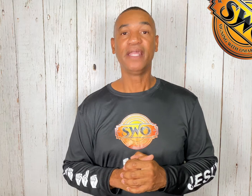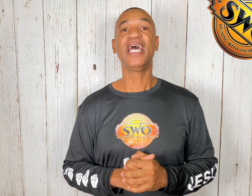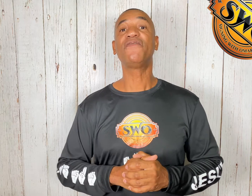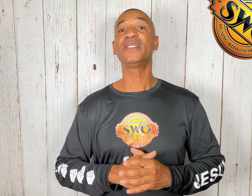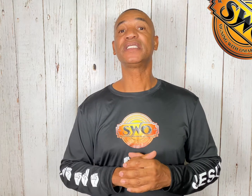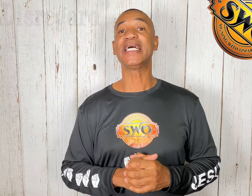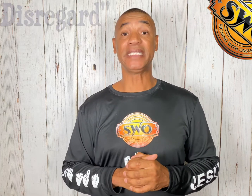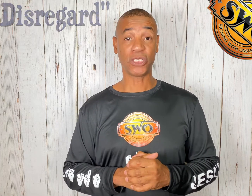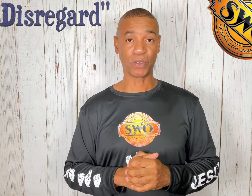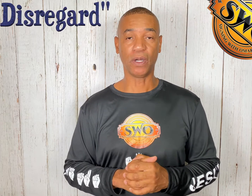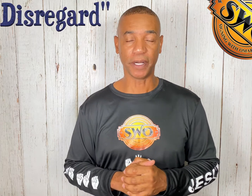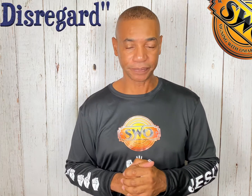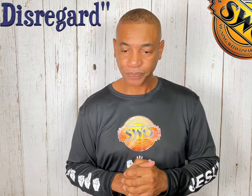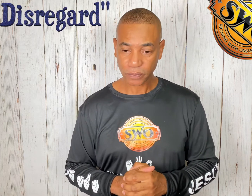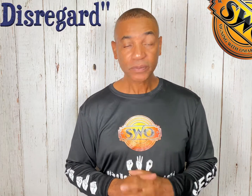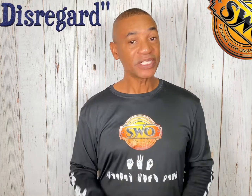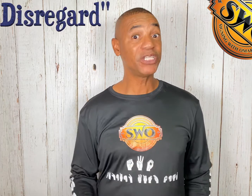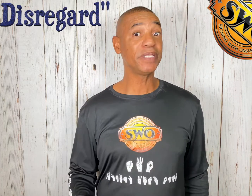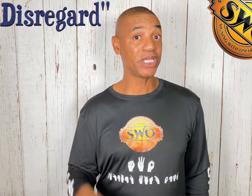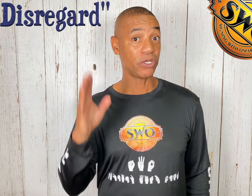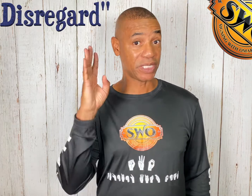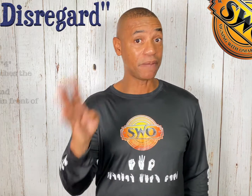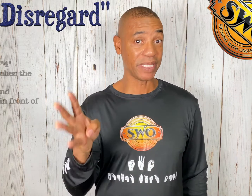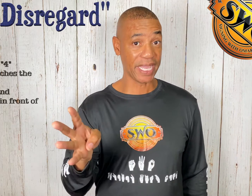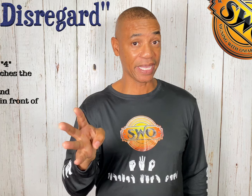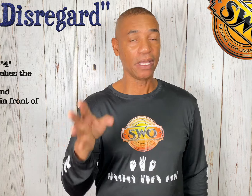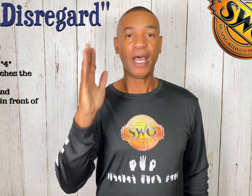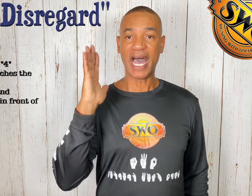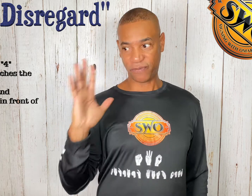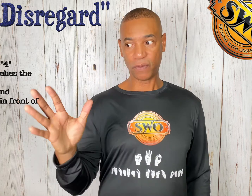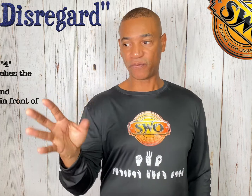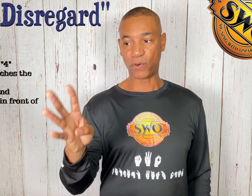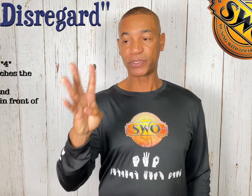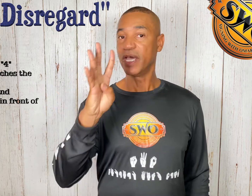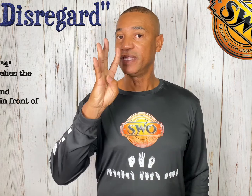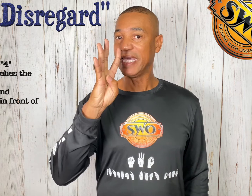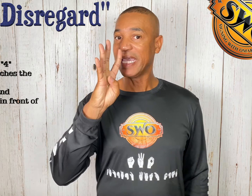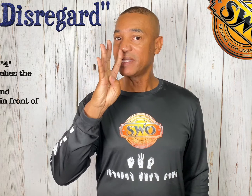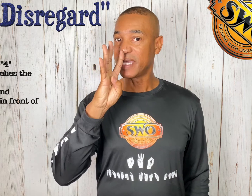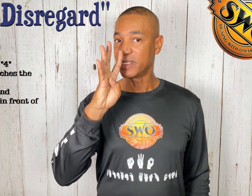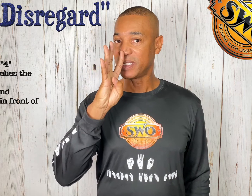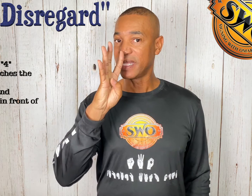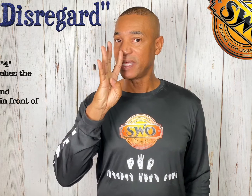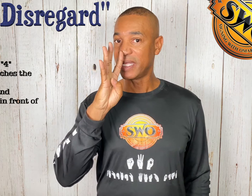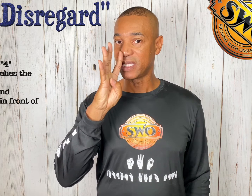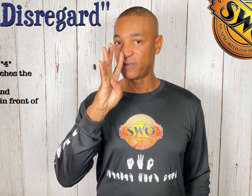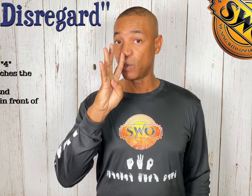Now for the sign disregard. Simply take your dominant hand. I form 4s. The side of the index finger will